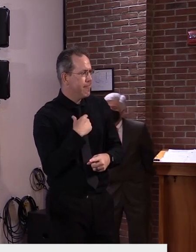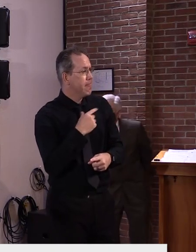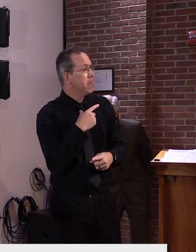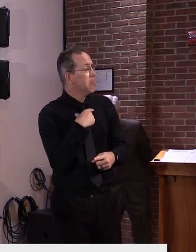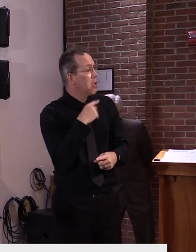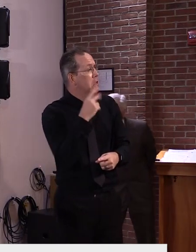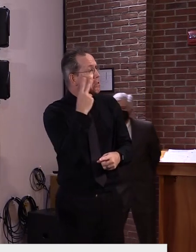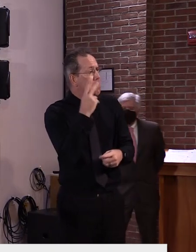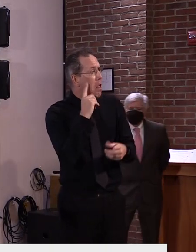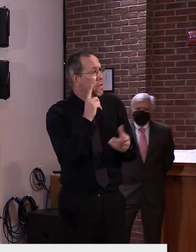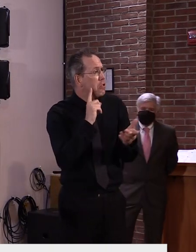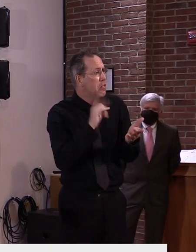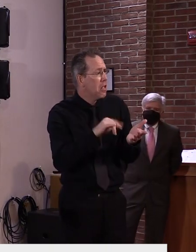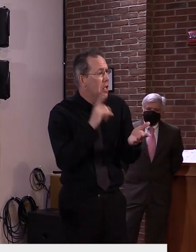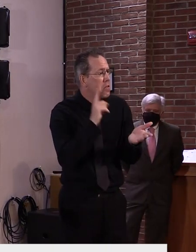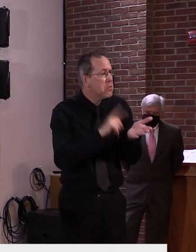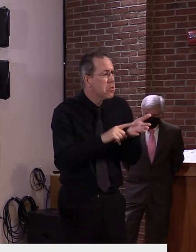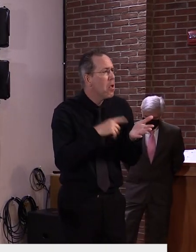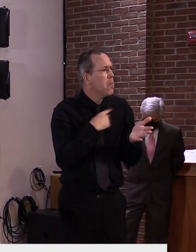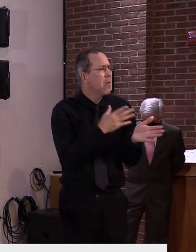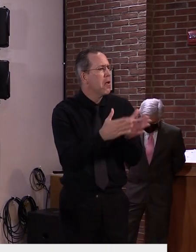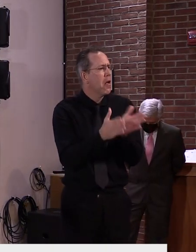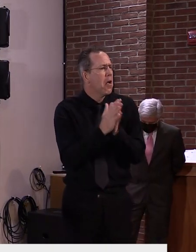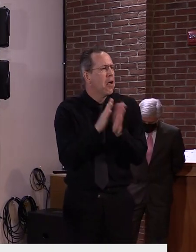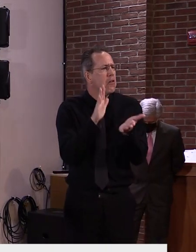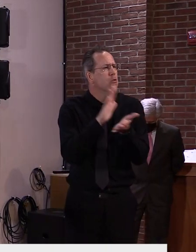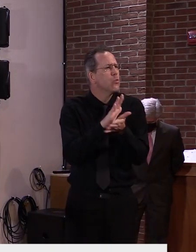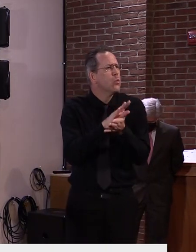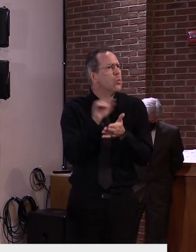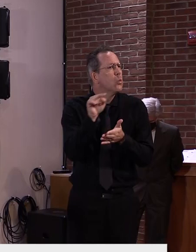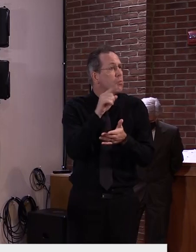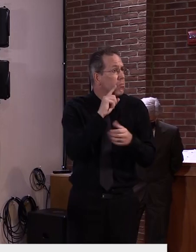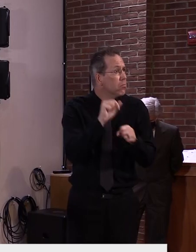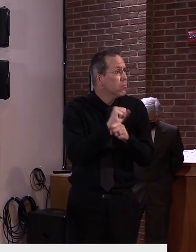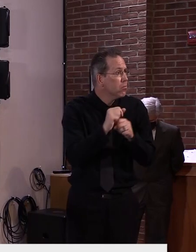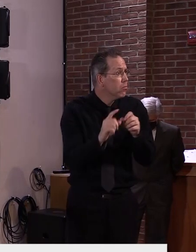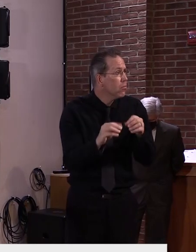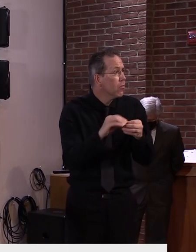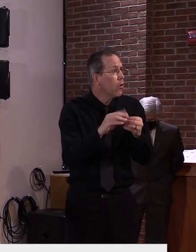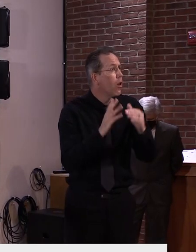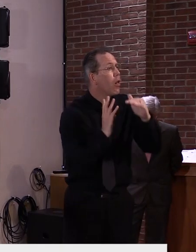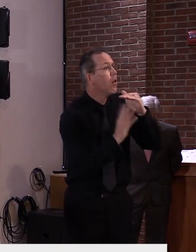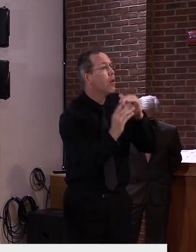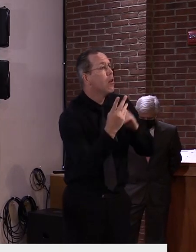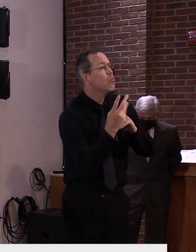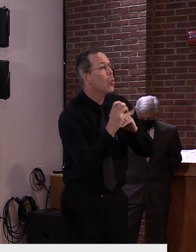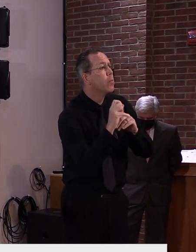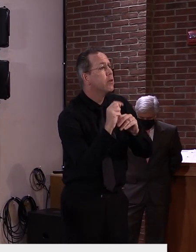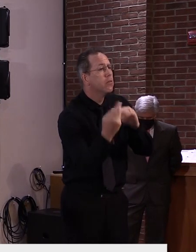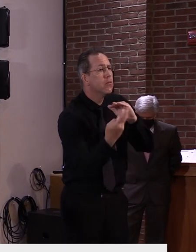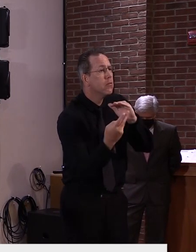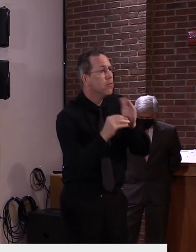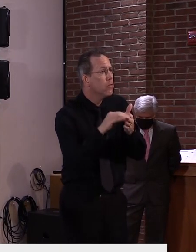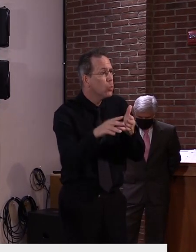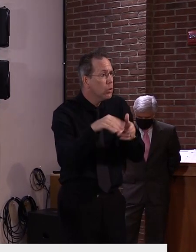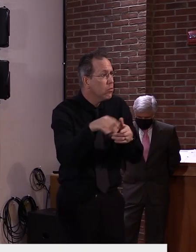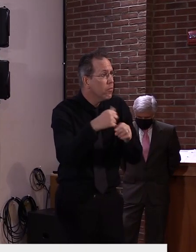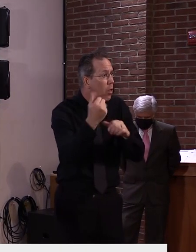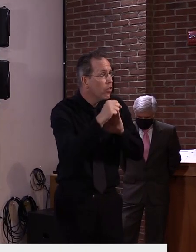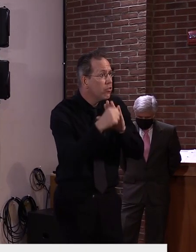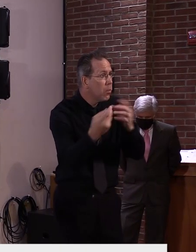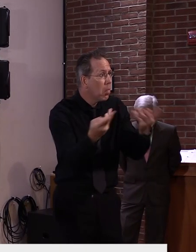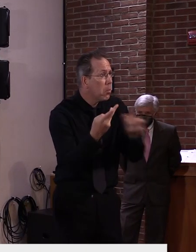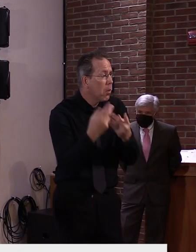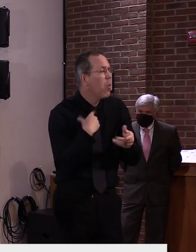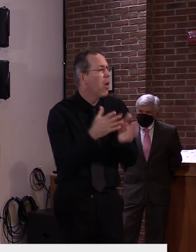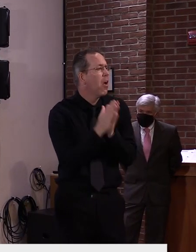They're the ones that would be seeing those requests for a residency. Actually, I think usually we would start to see more of that activity a little